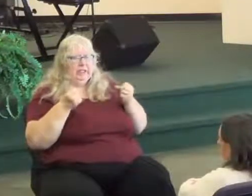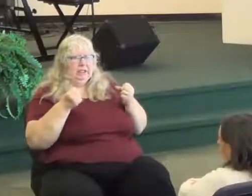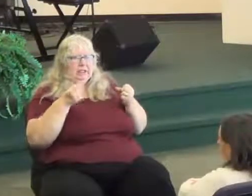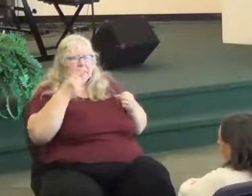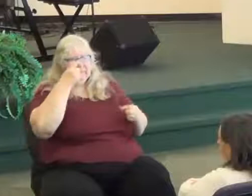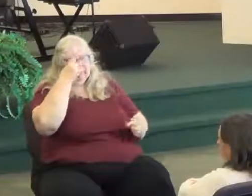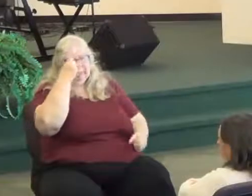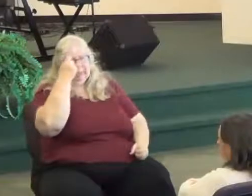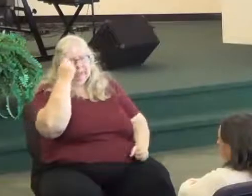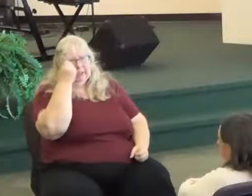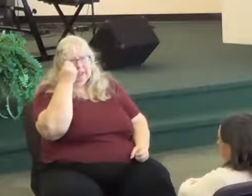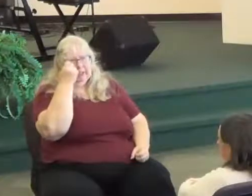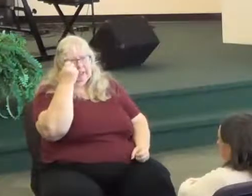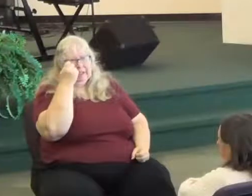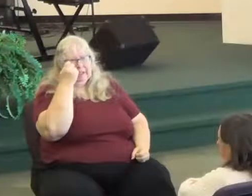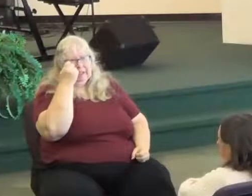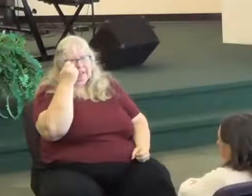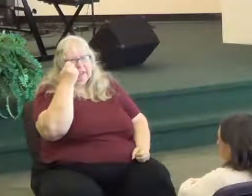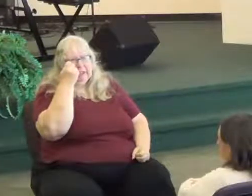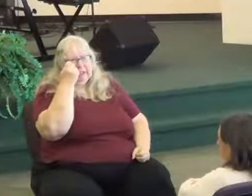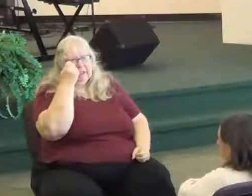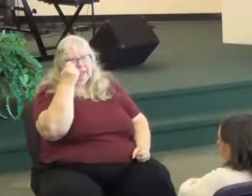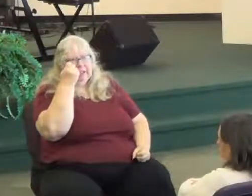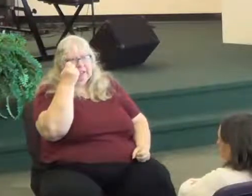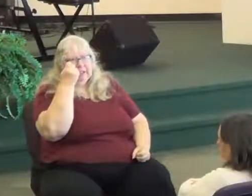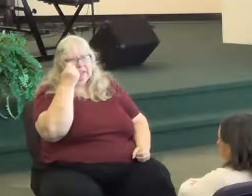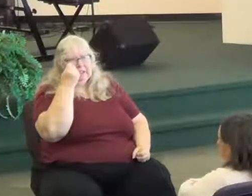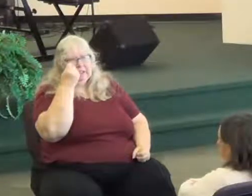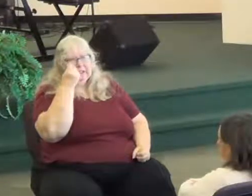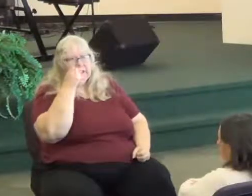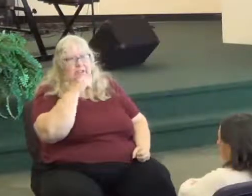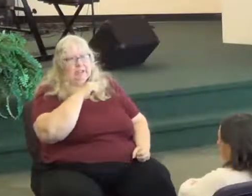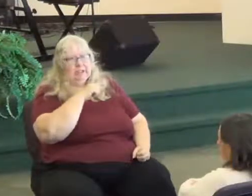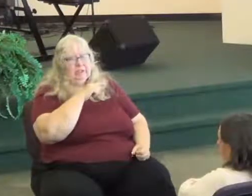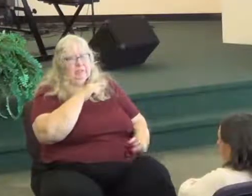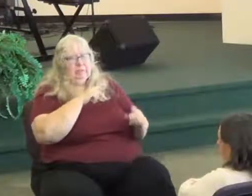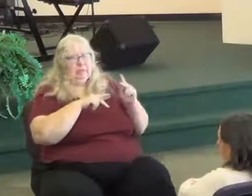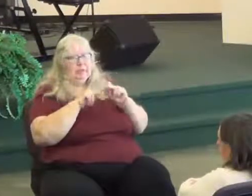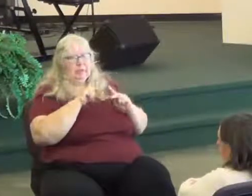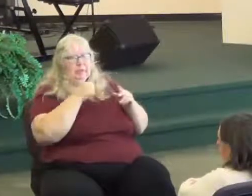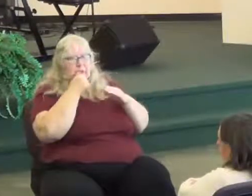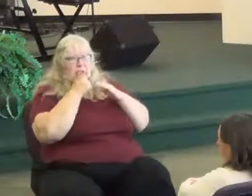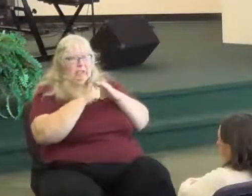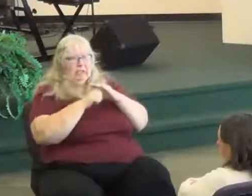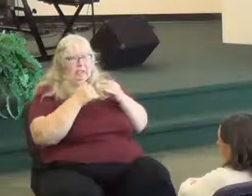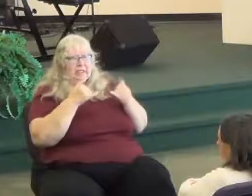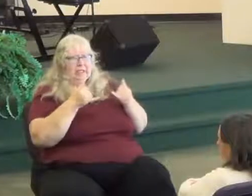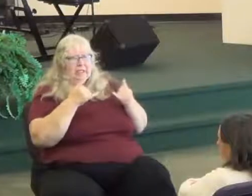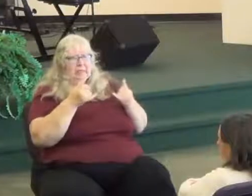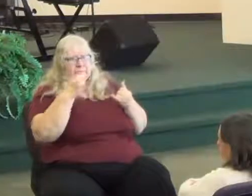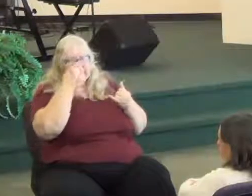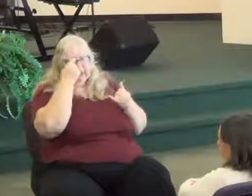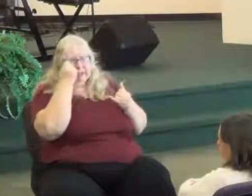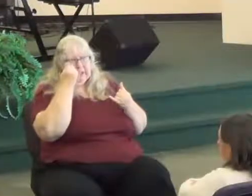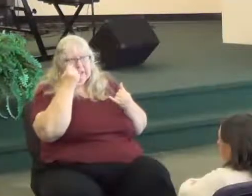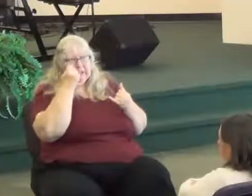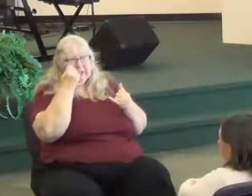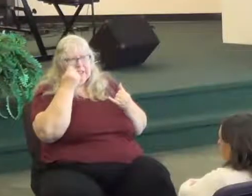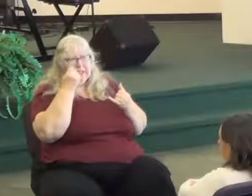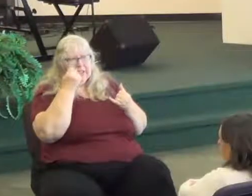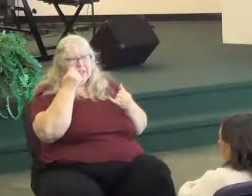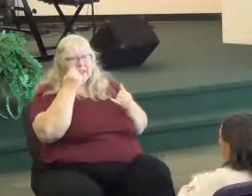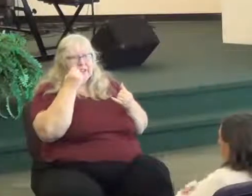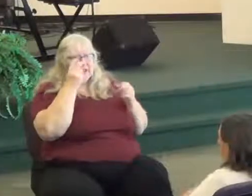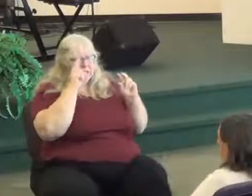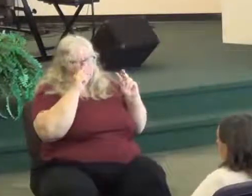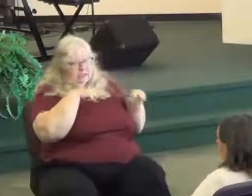judgment on them that what people will tend to do is they'll cover it up and they'll hide it. Kind of like what people do with sin. Cover it up and hide. Problem is